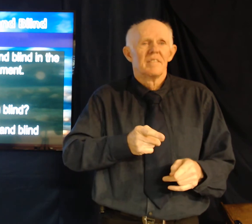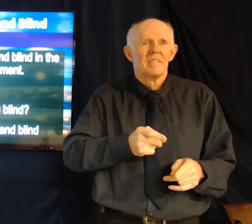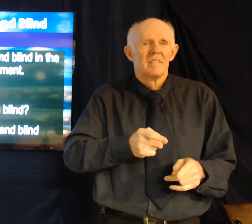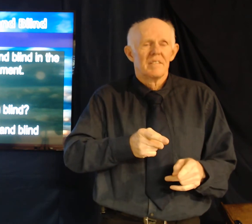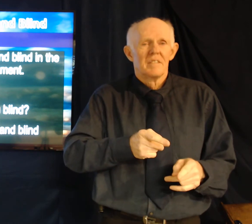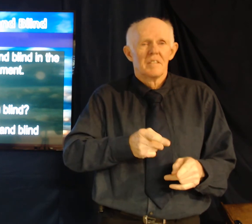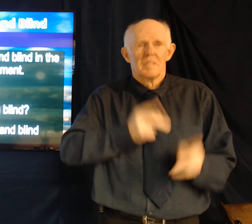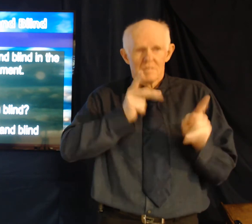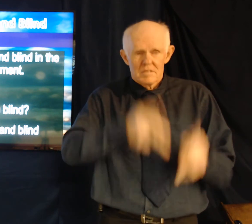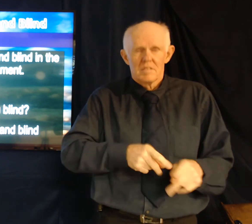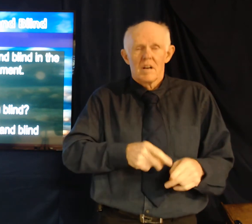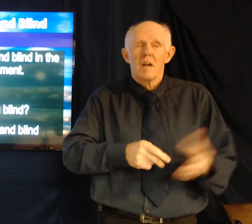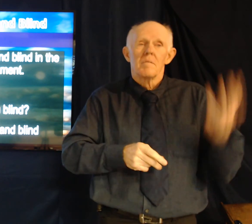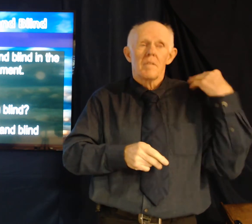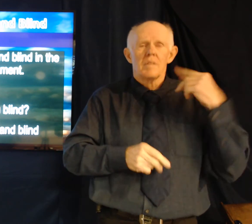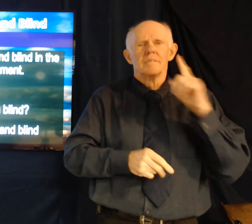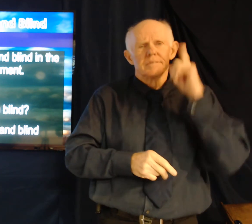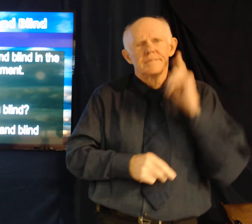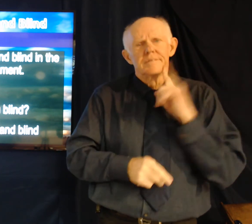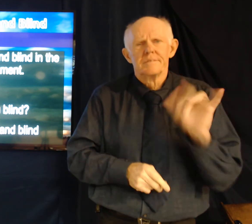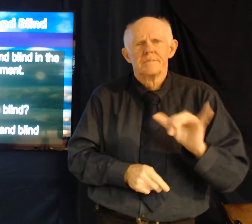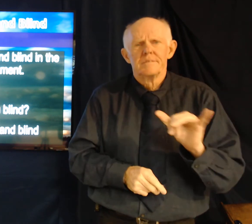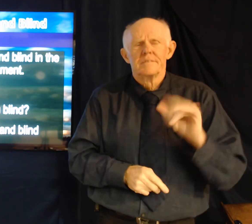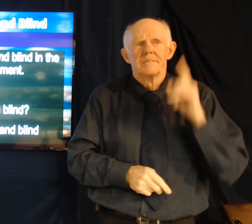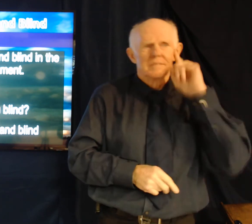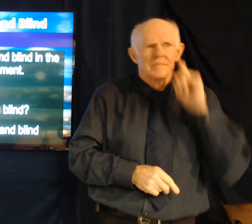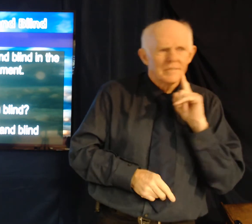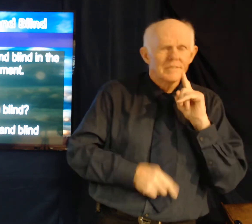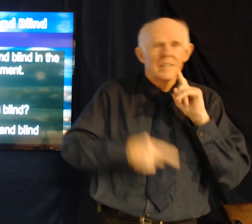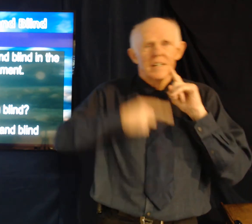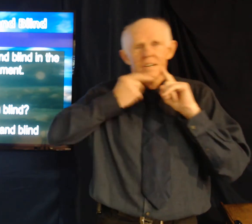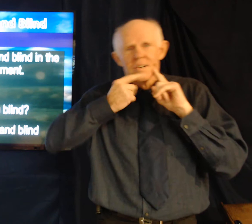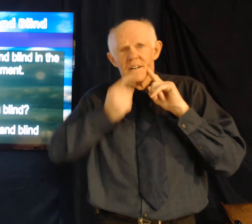might become deaf.